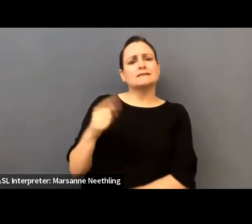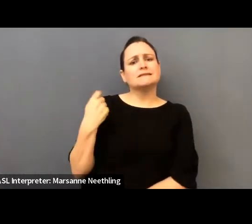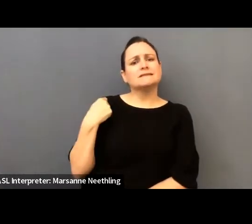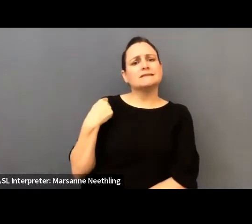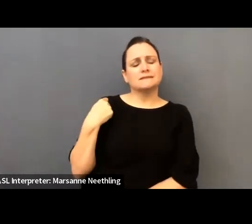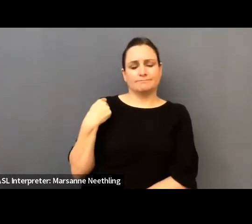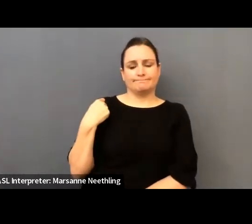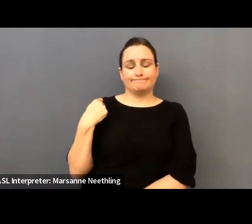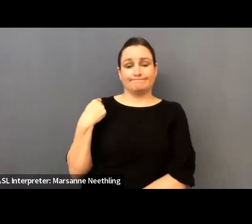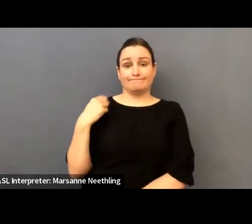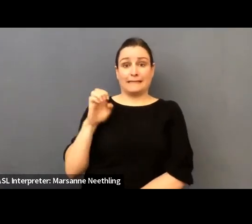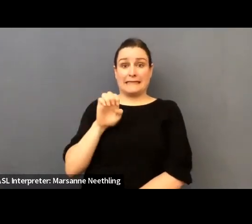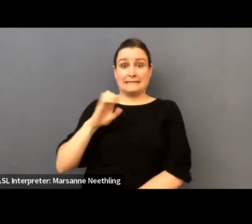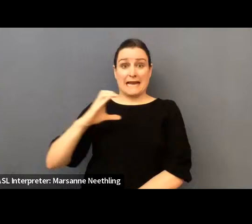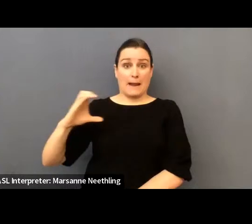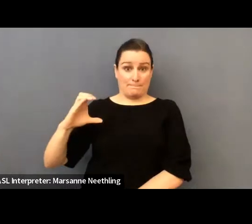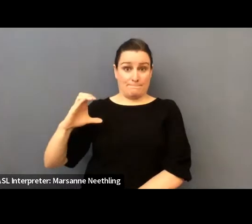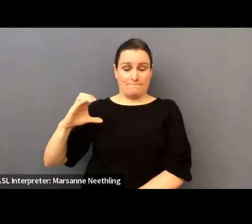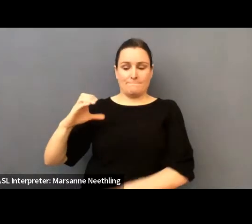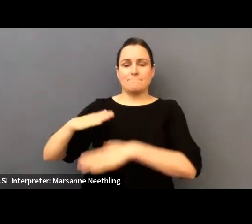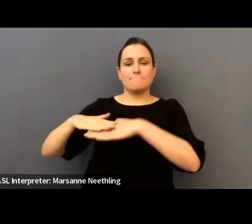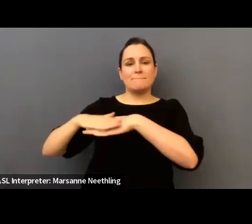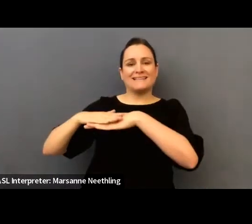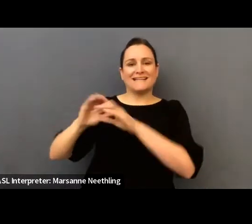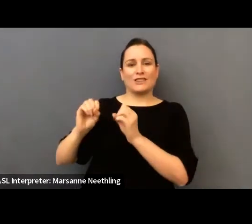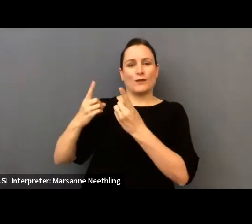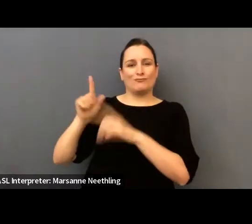Department hosted an inclusive